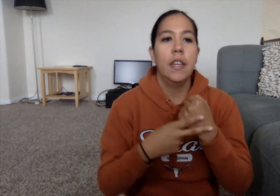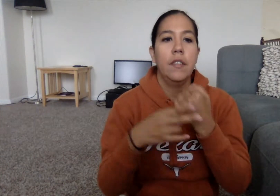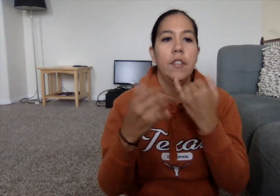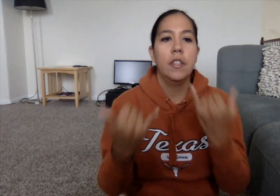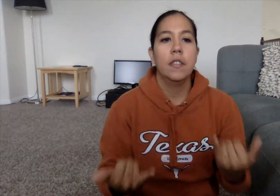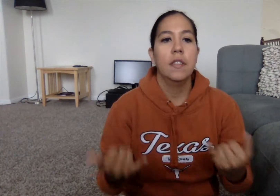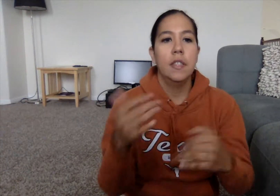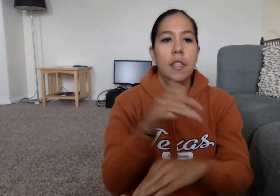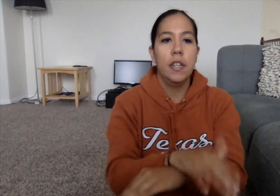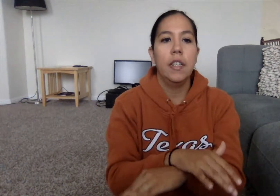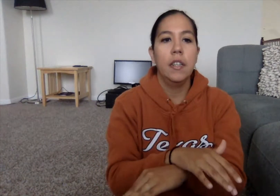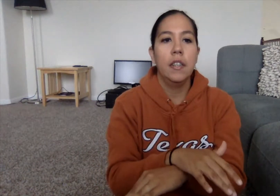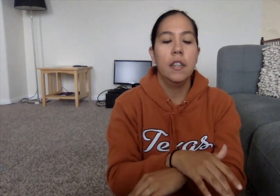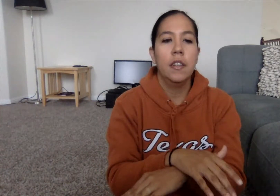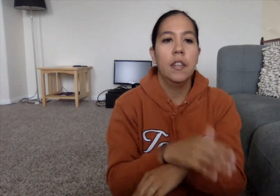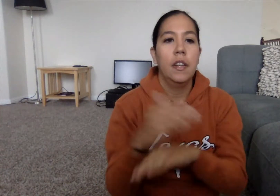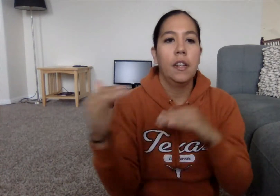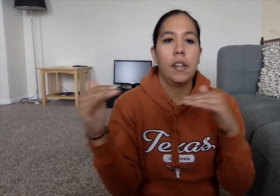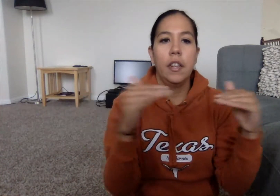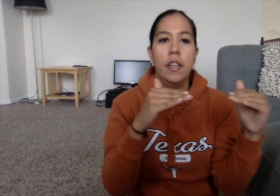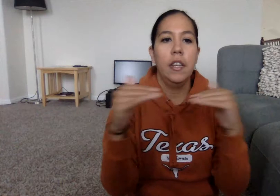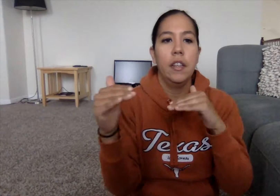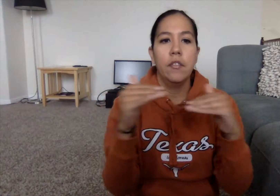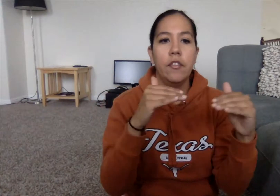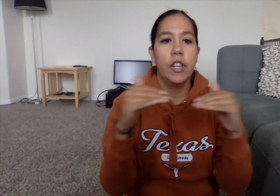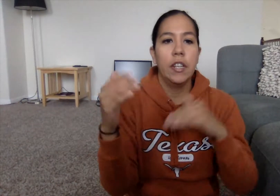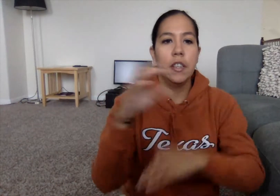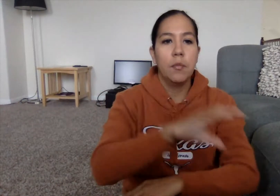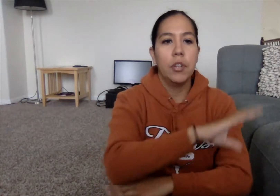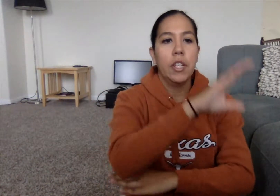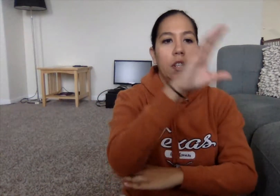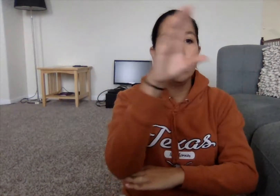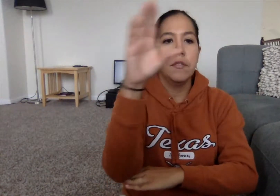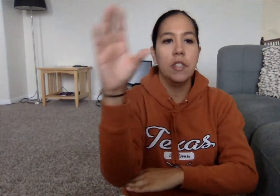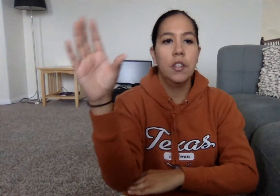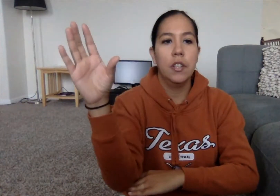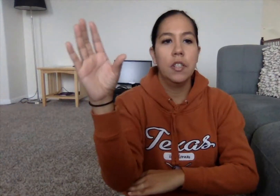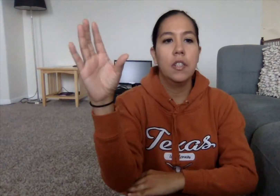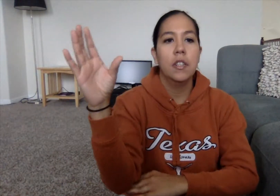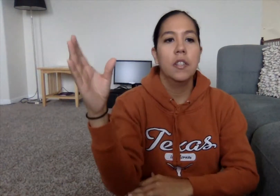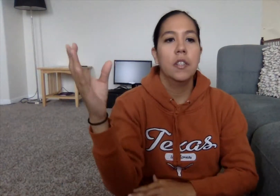Save tonight and fight the break of dawn.